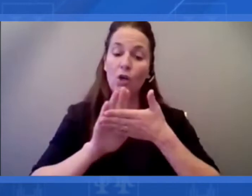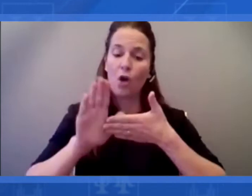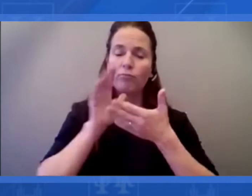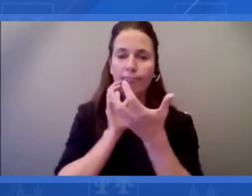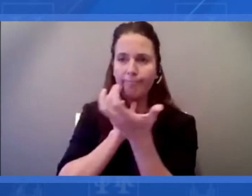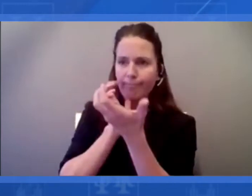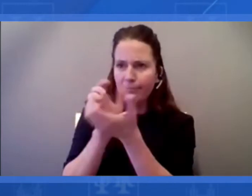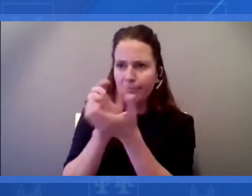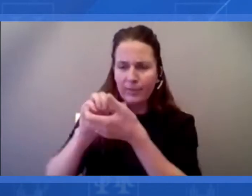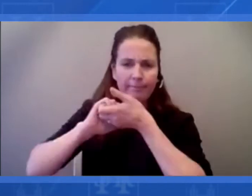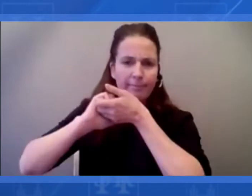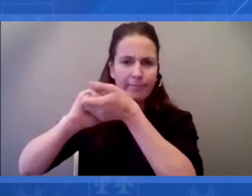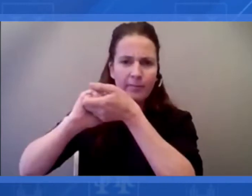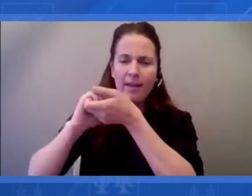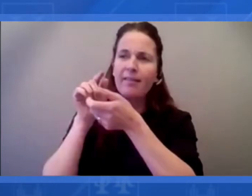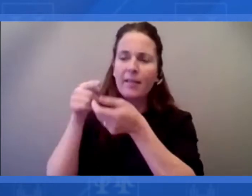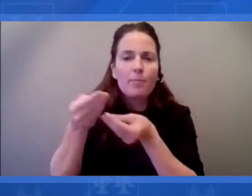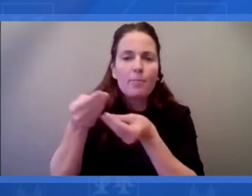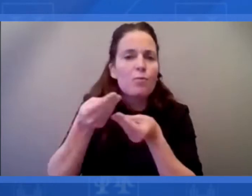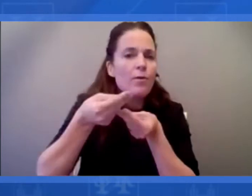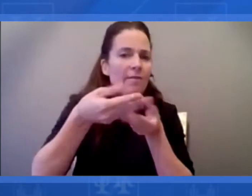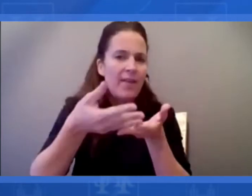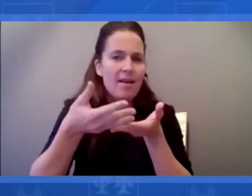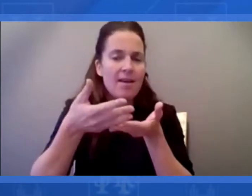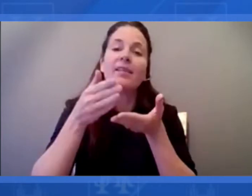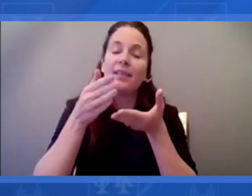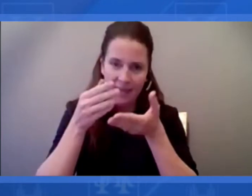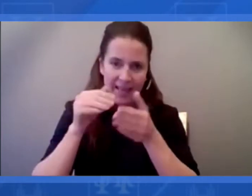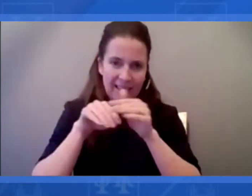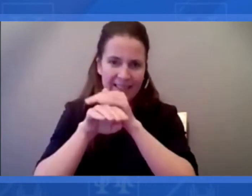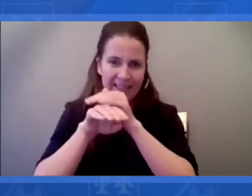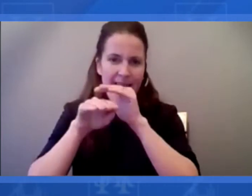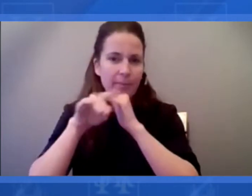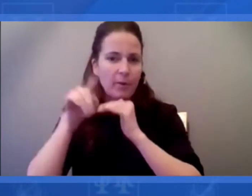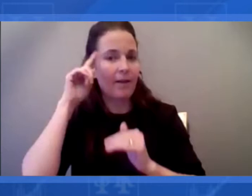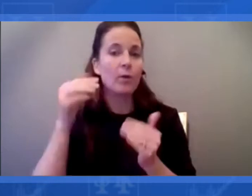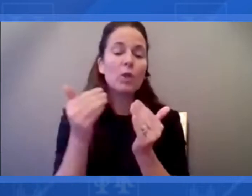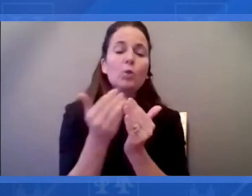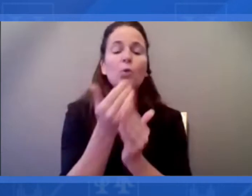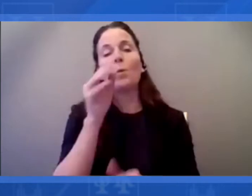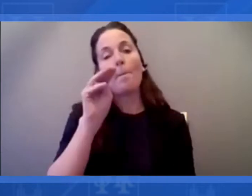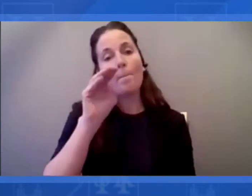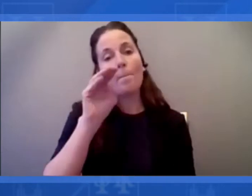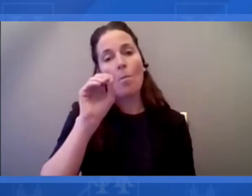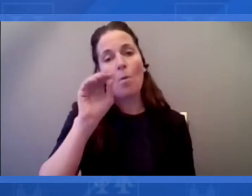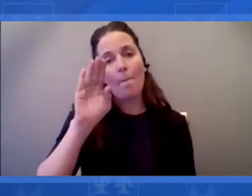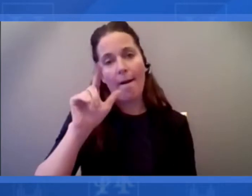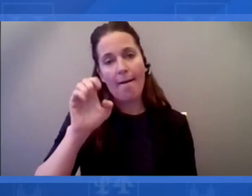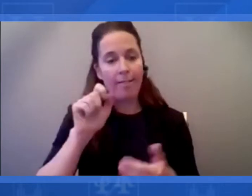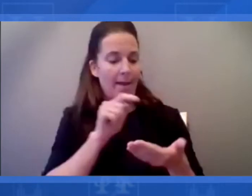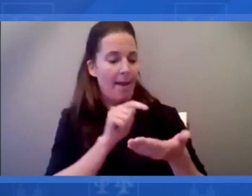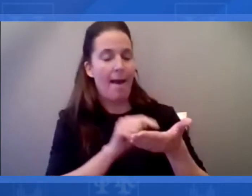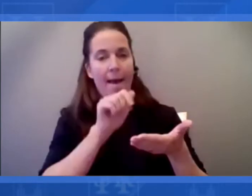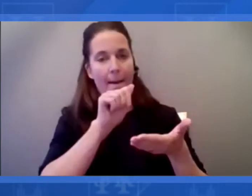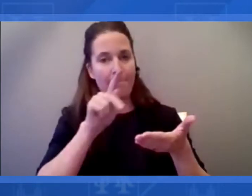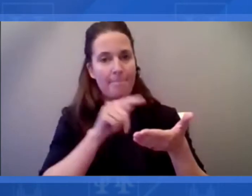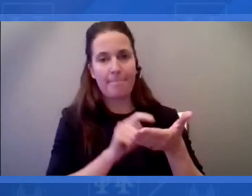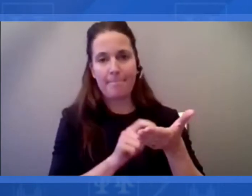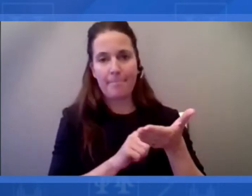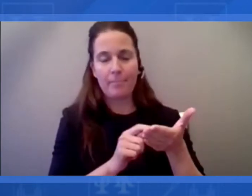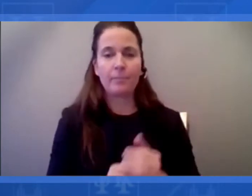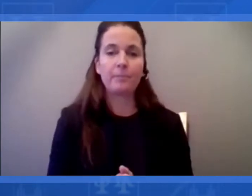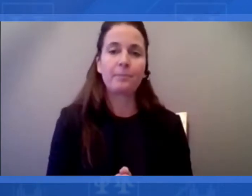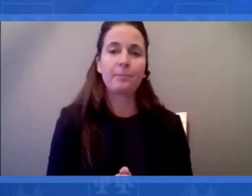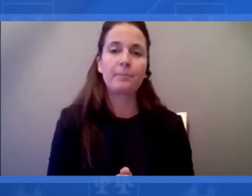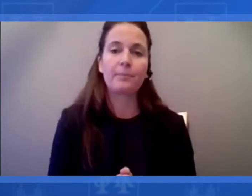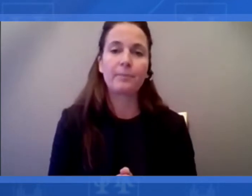conduct an accessibility and usability review of the new mobile app, to identify opportunities to meet the